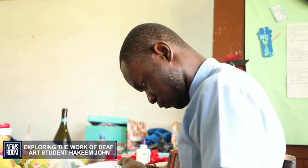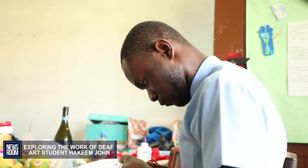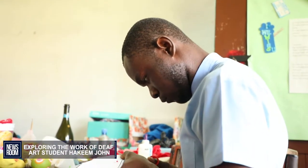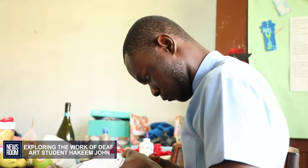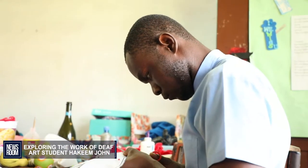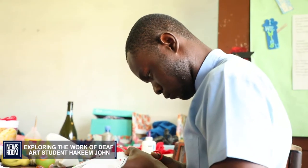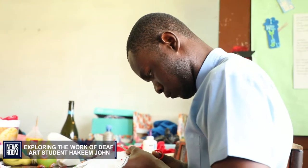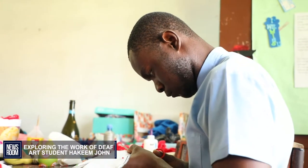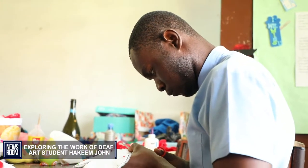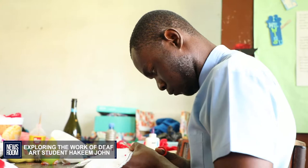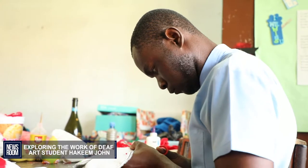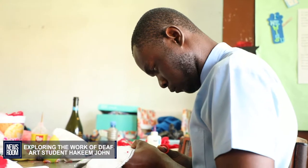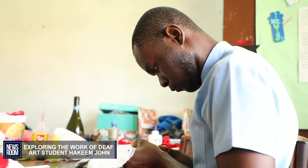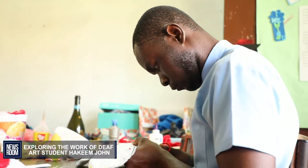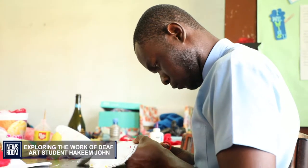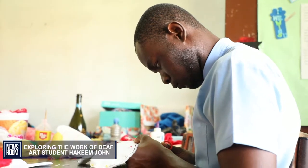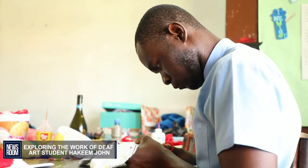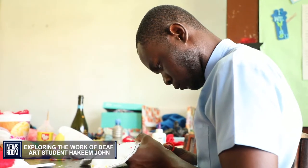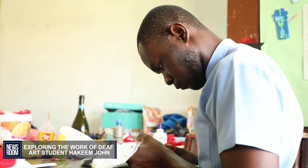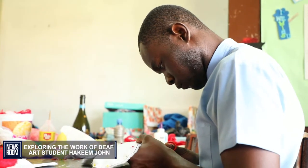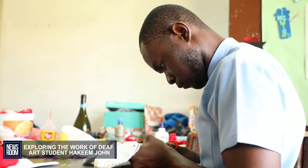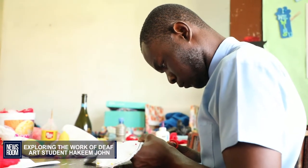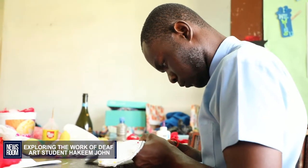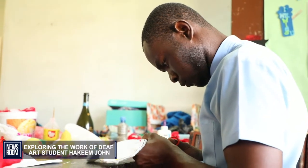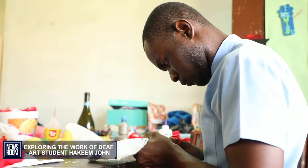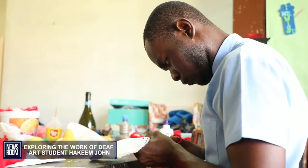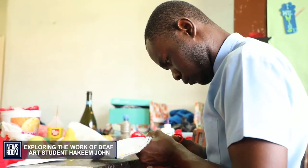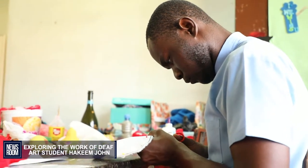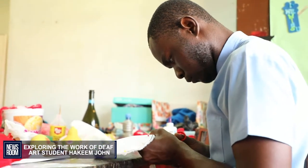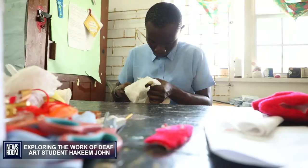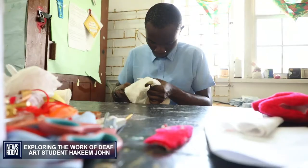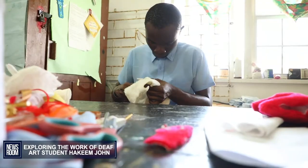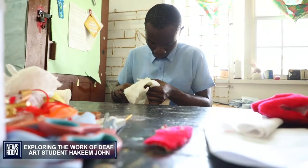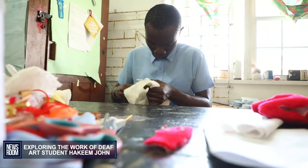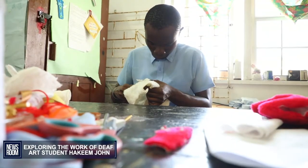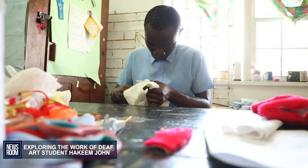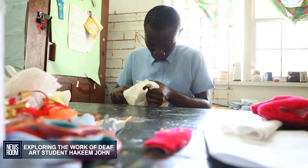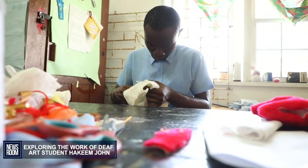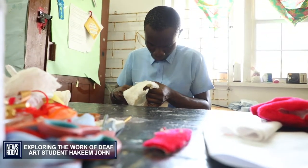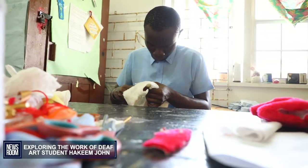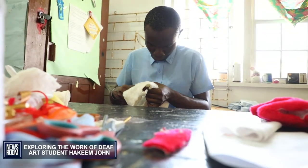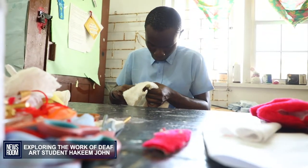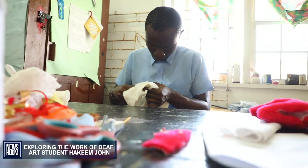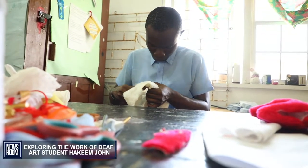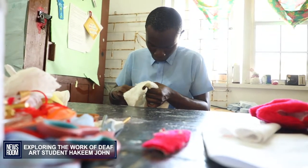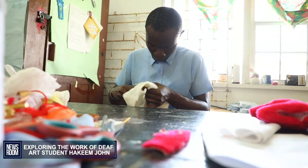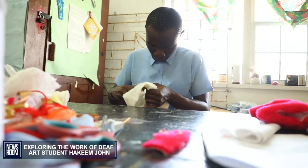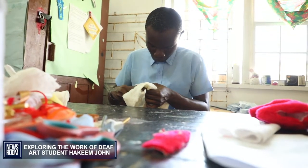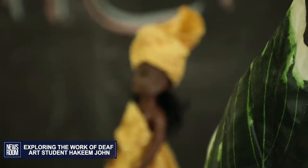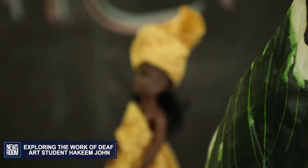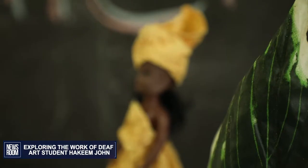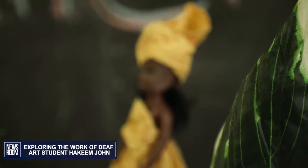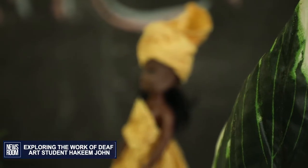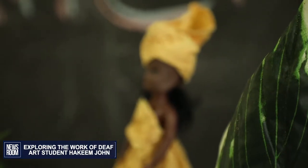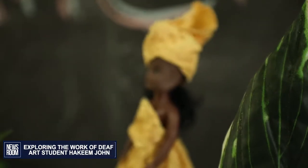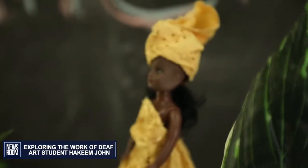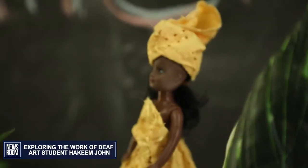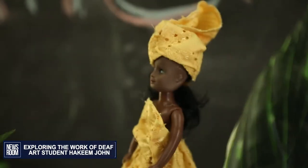world served as inspiration for Hakeem's creative side. He took to art, and his work ethic could best be described